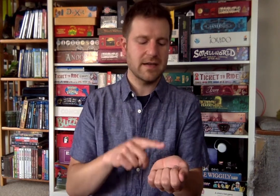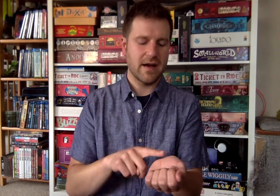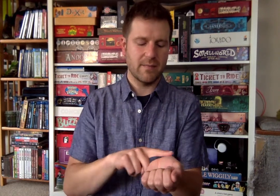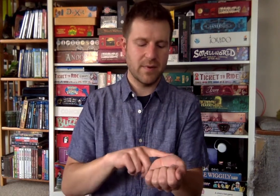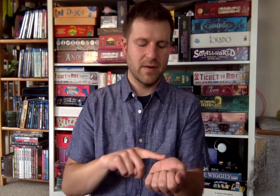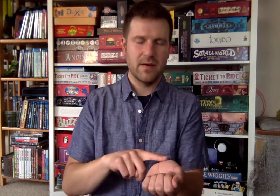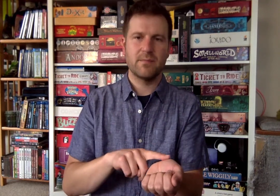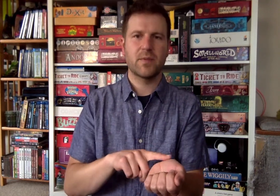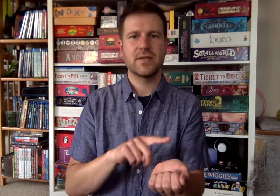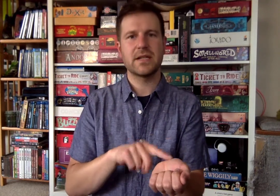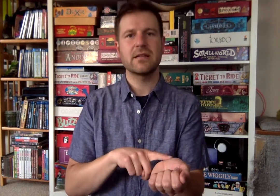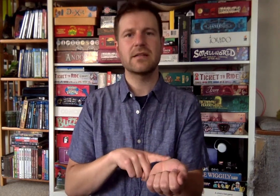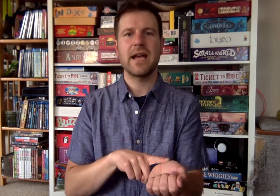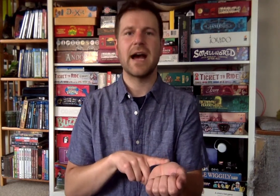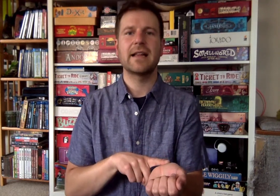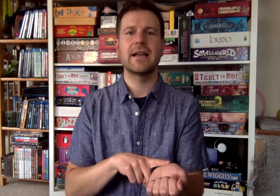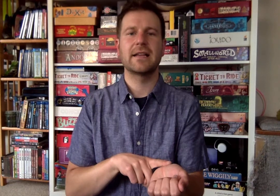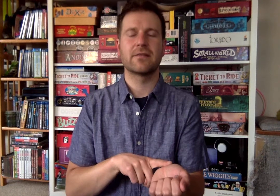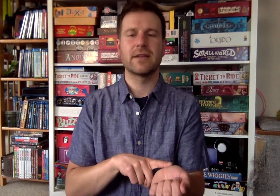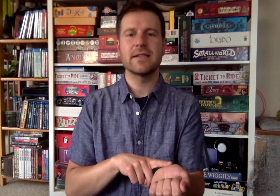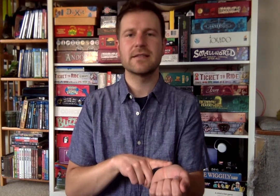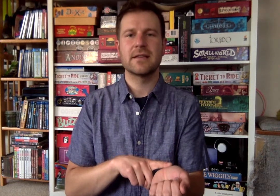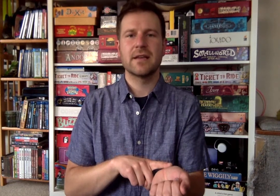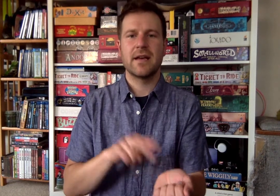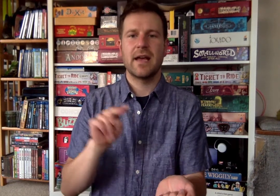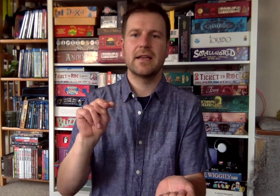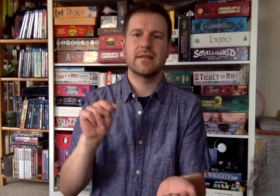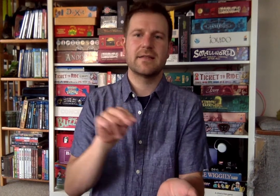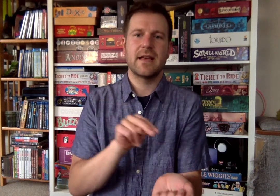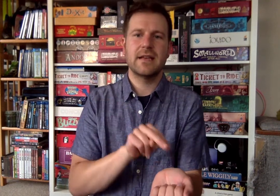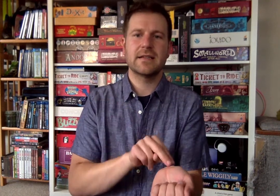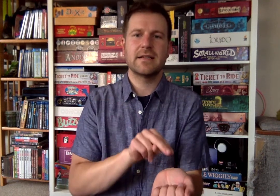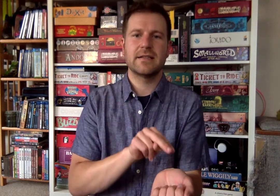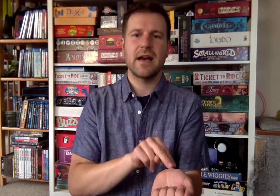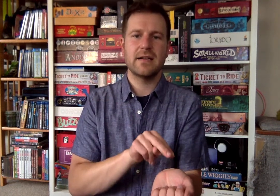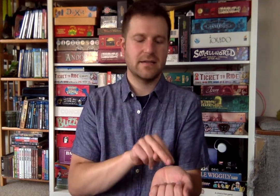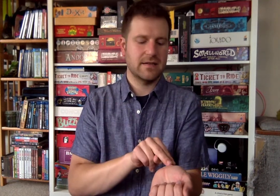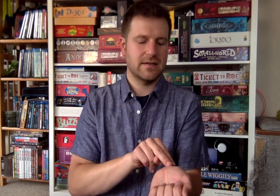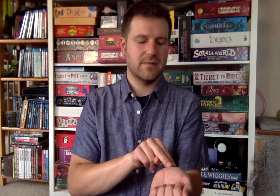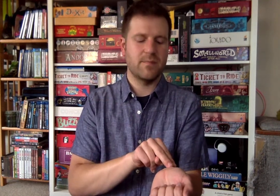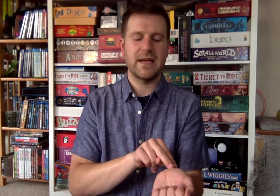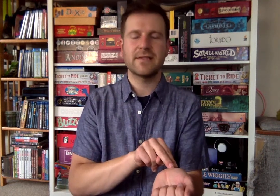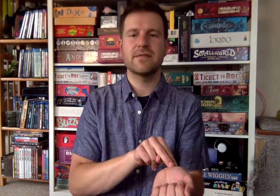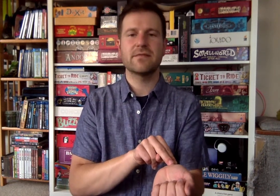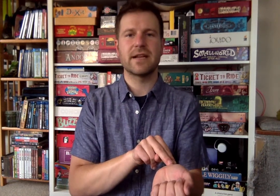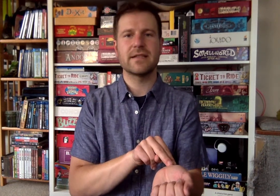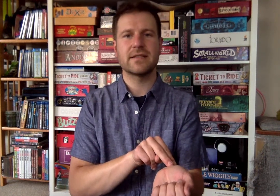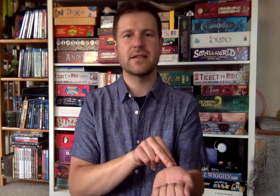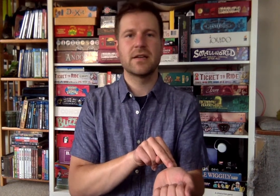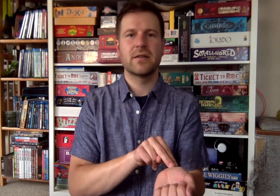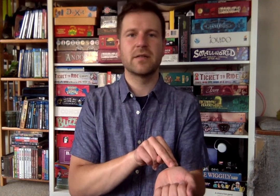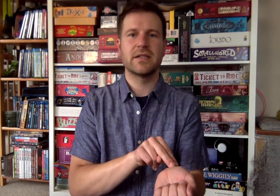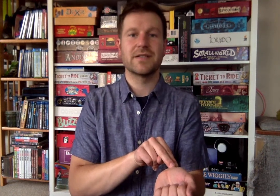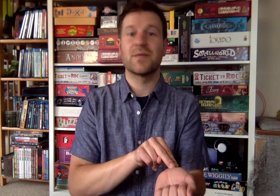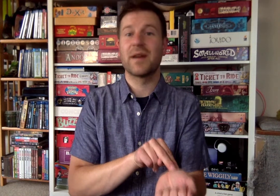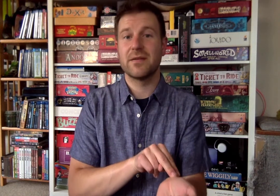up, particularly highlighting the wrist, and the in is going to touch the base of the wrist, which is where you would